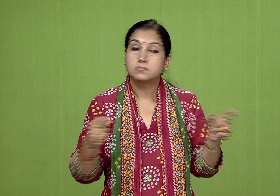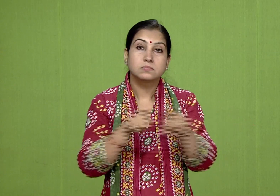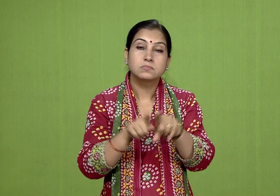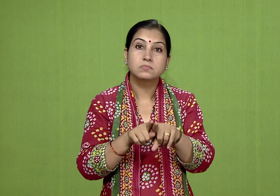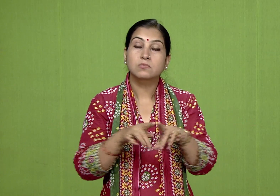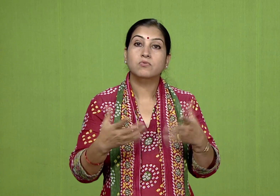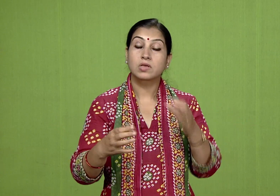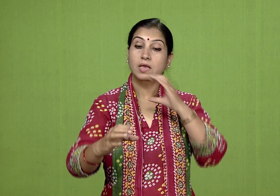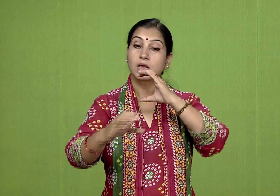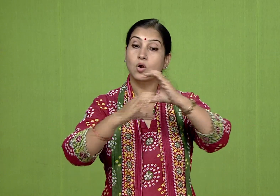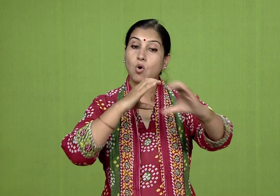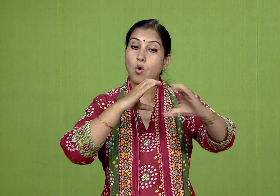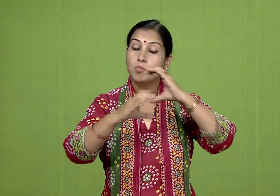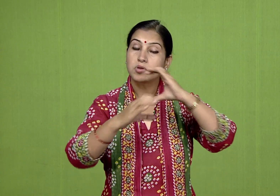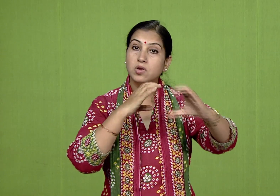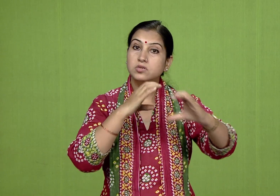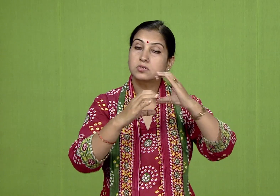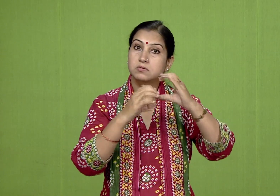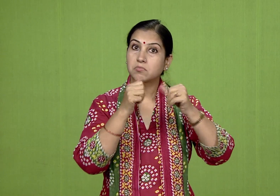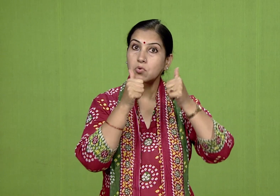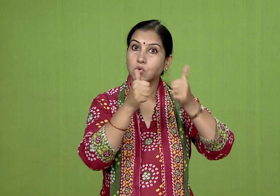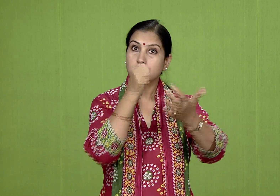like effective communication,